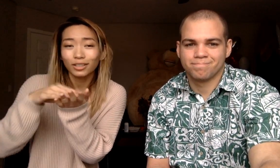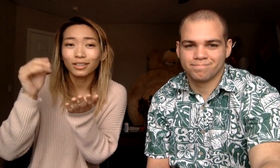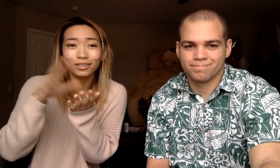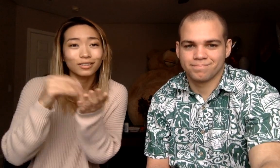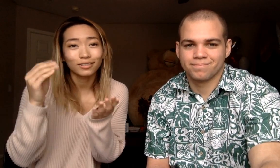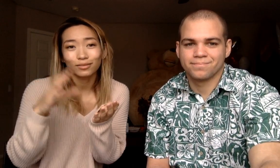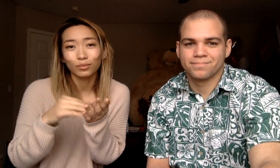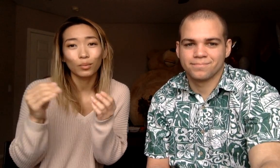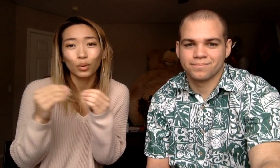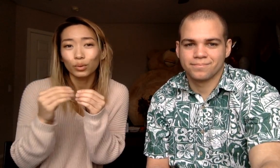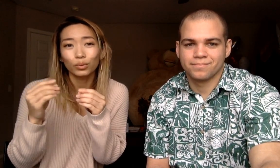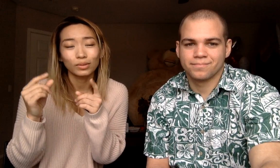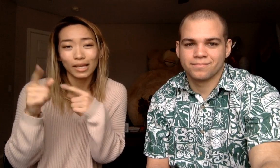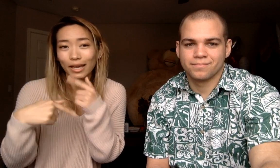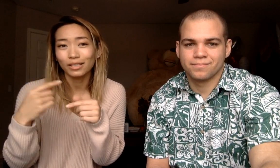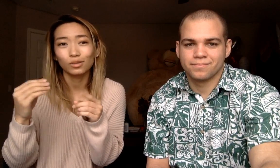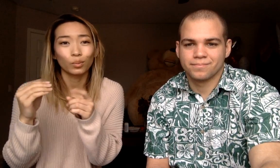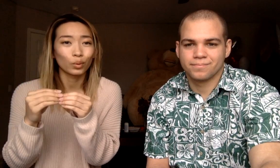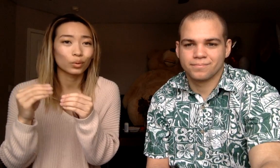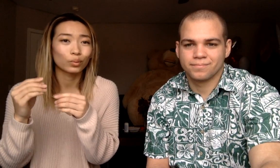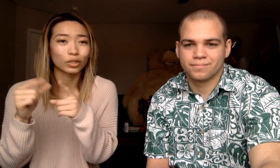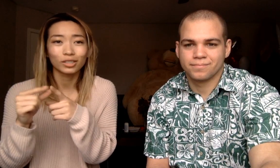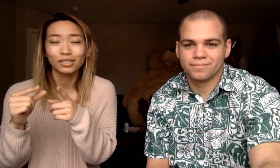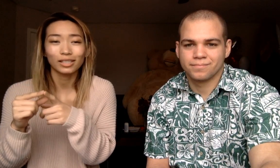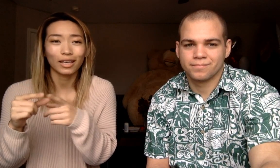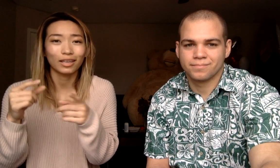learning more signs, more words, and